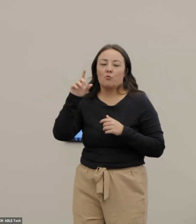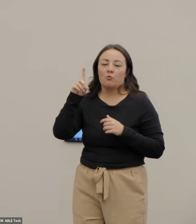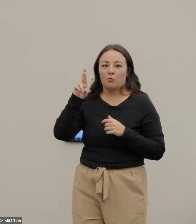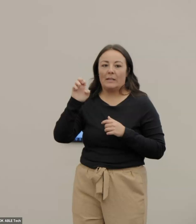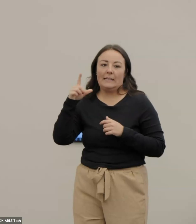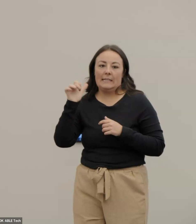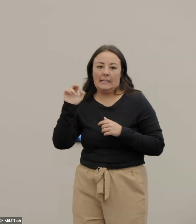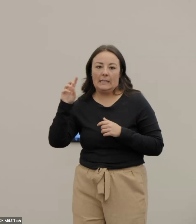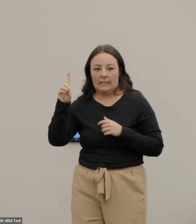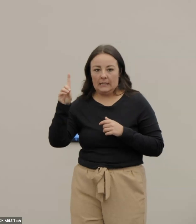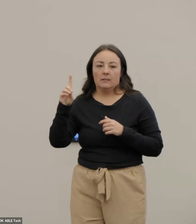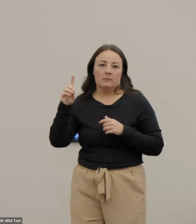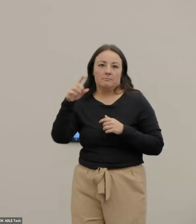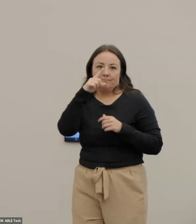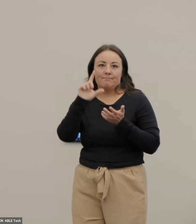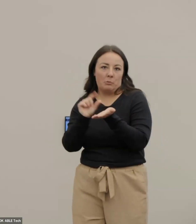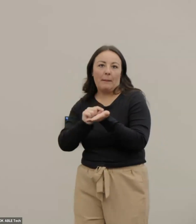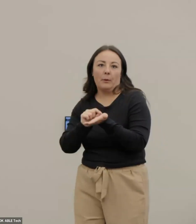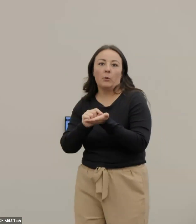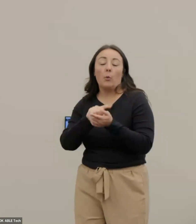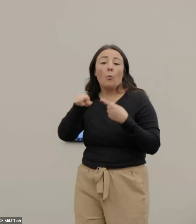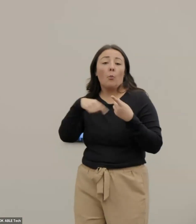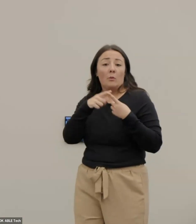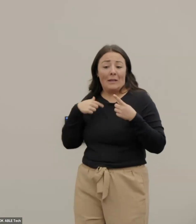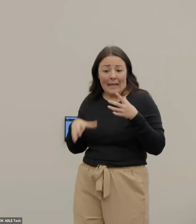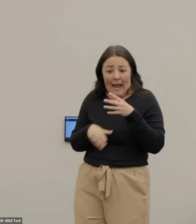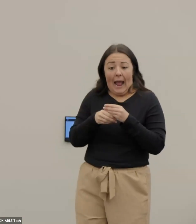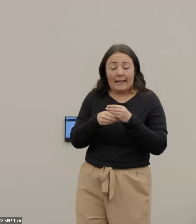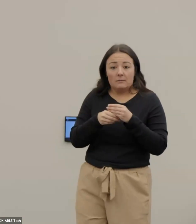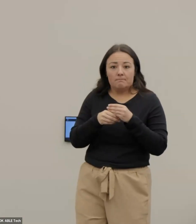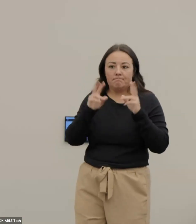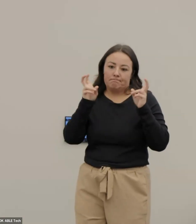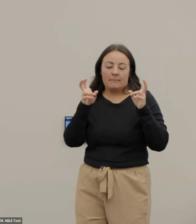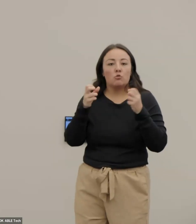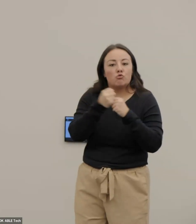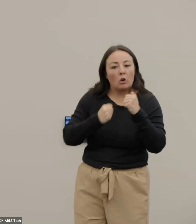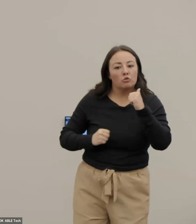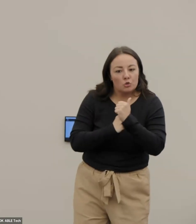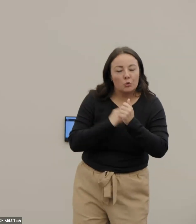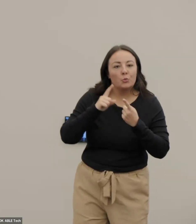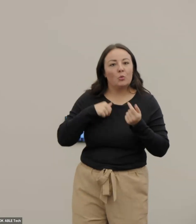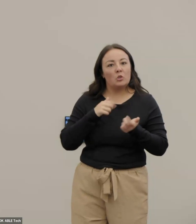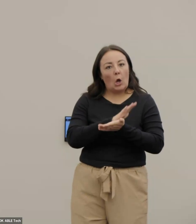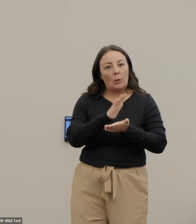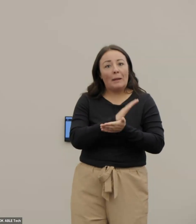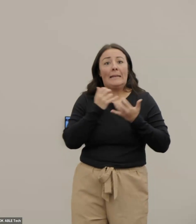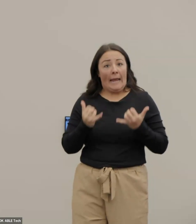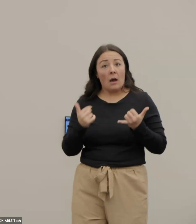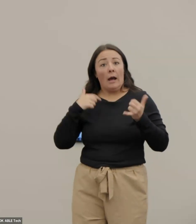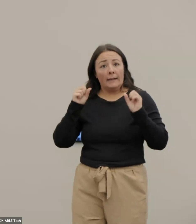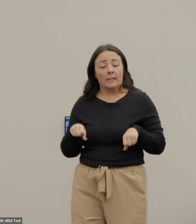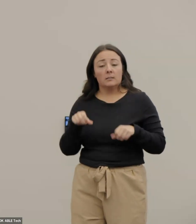But when we add structure to the document, now all of a sudden, I have a method of processing that